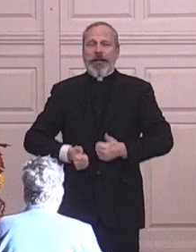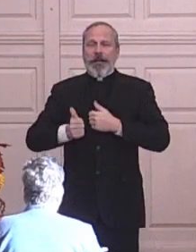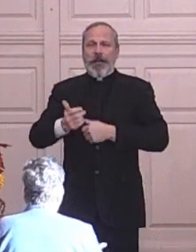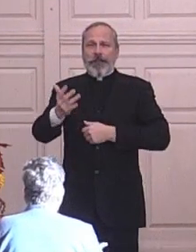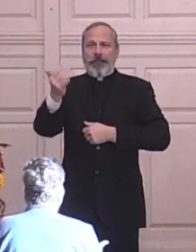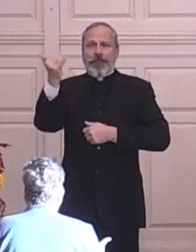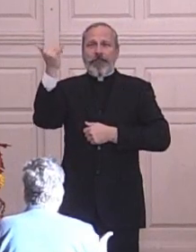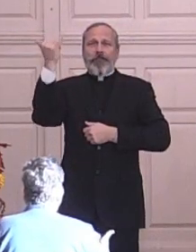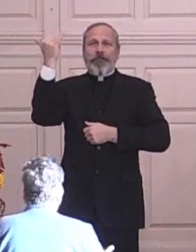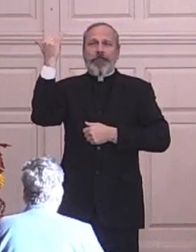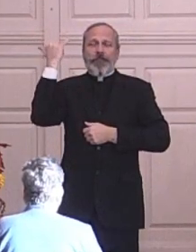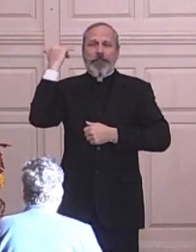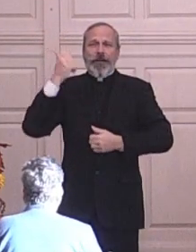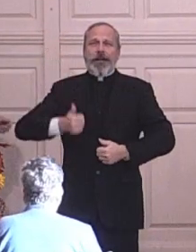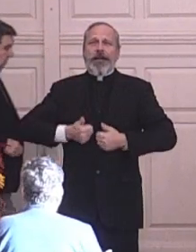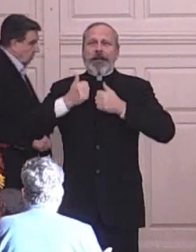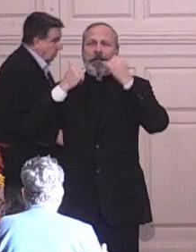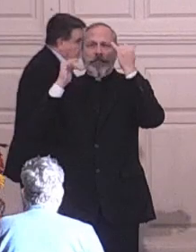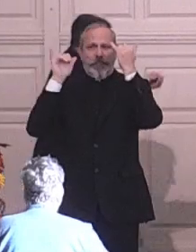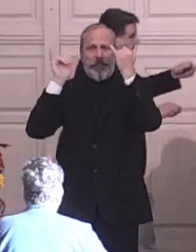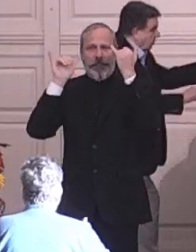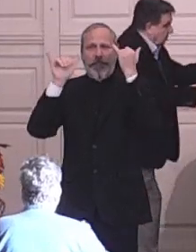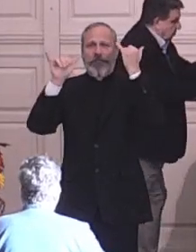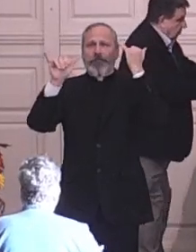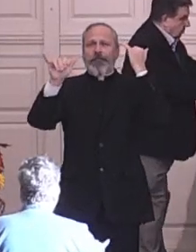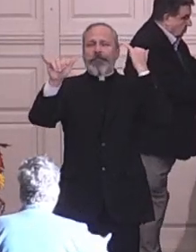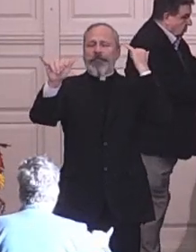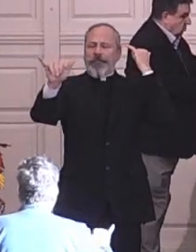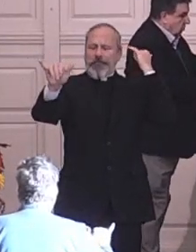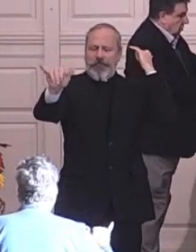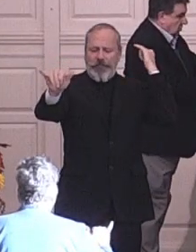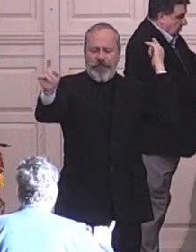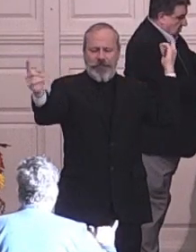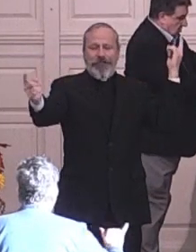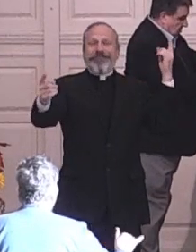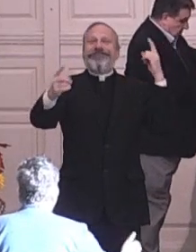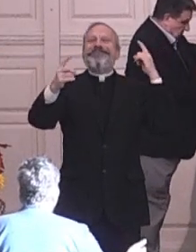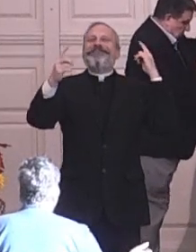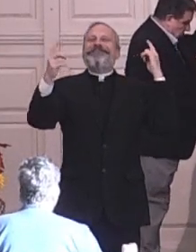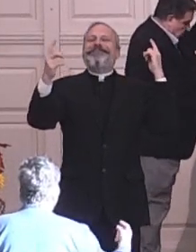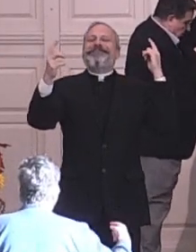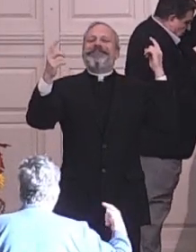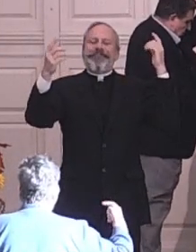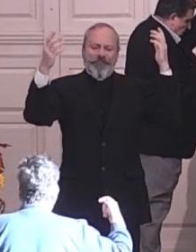and art, and evermore shall be.